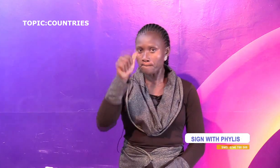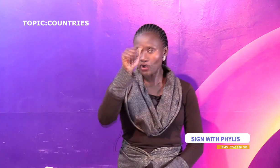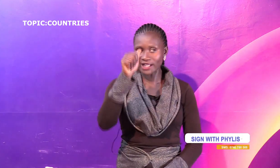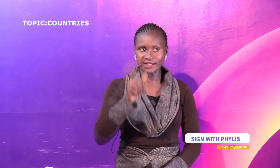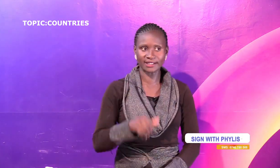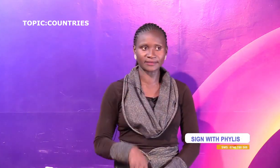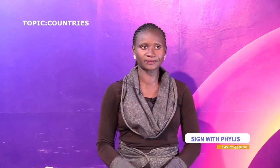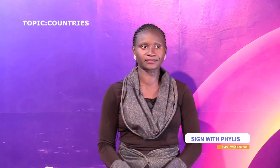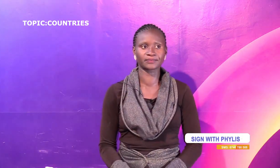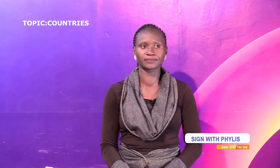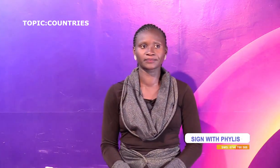Poland,